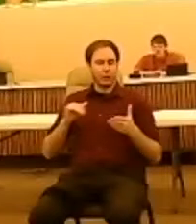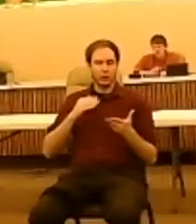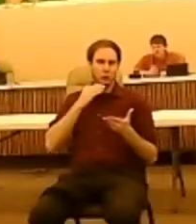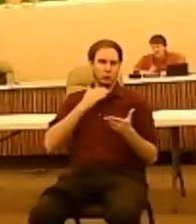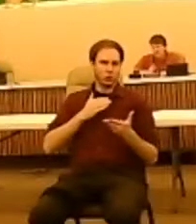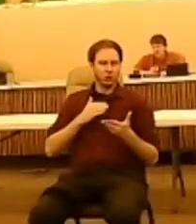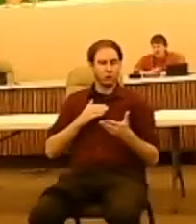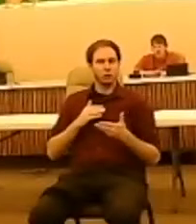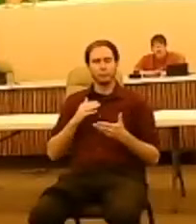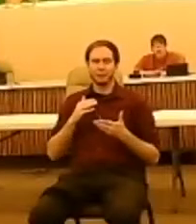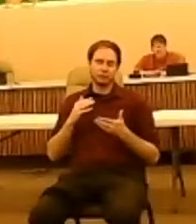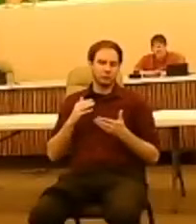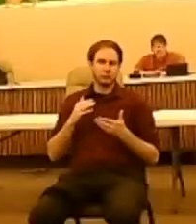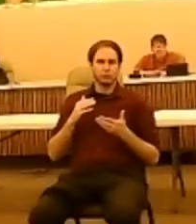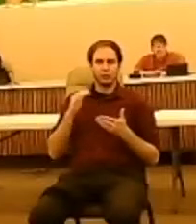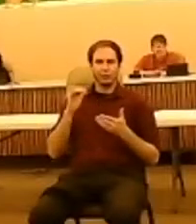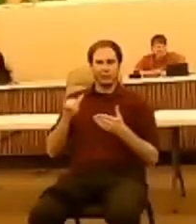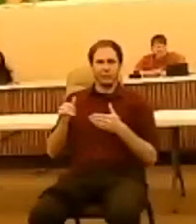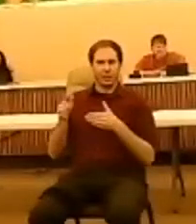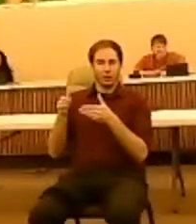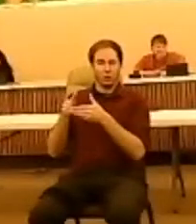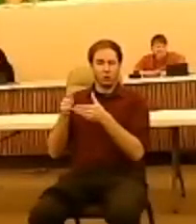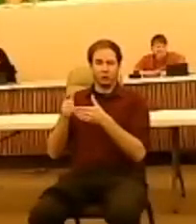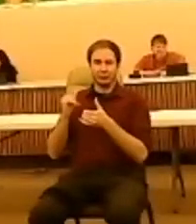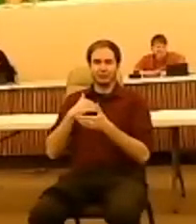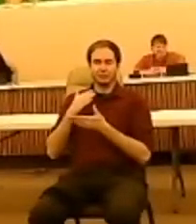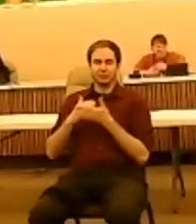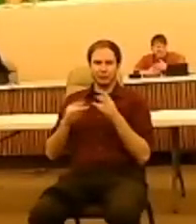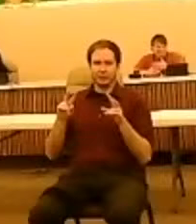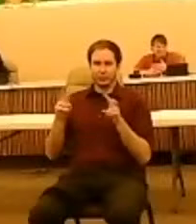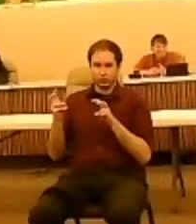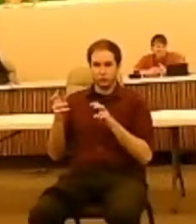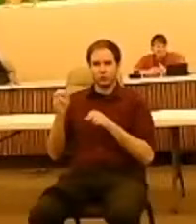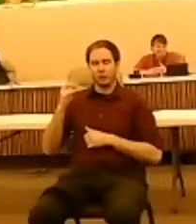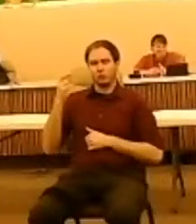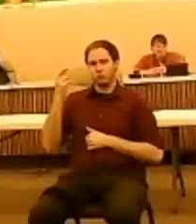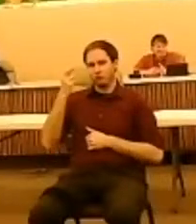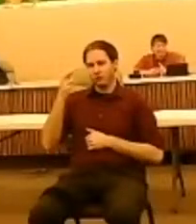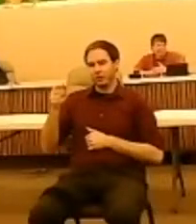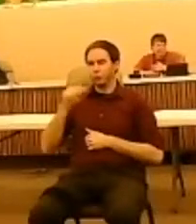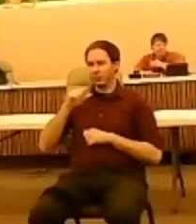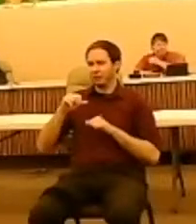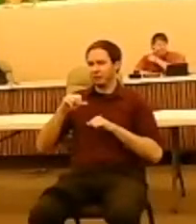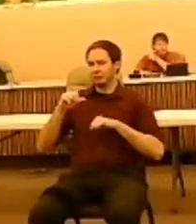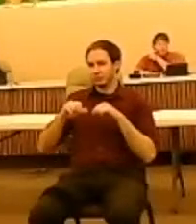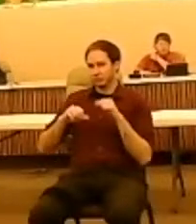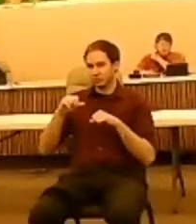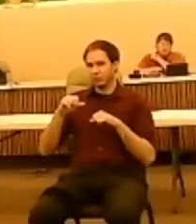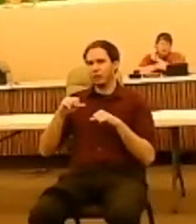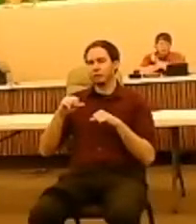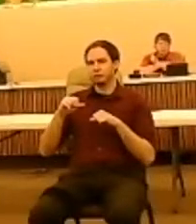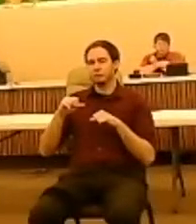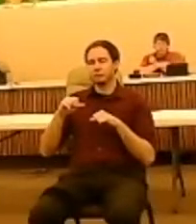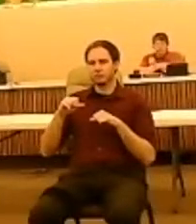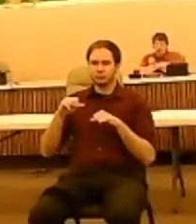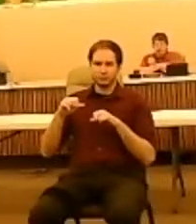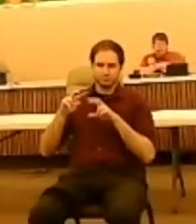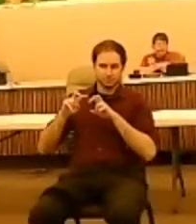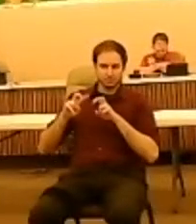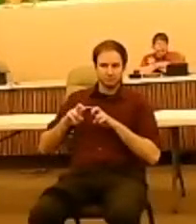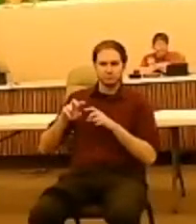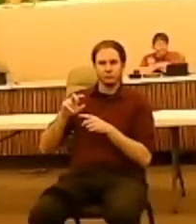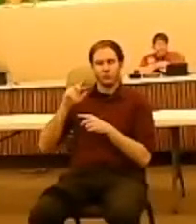but, again, that corridor does have issues, which is why they're being assessed the